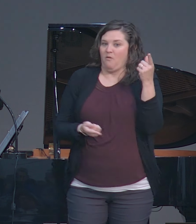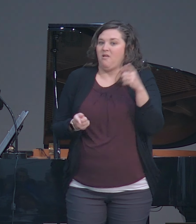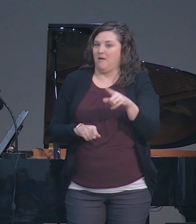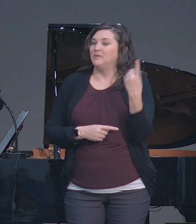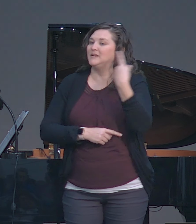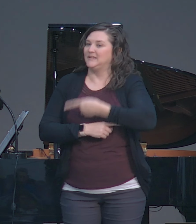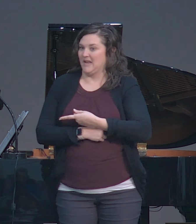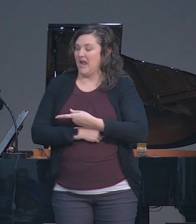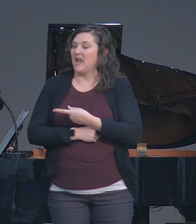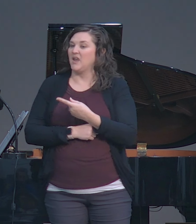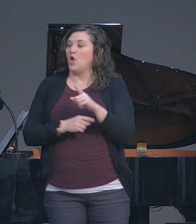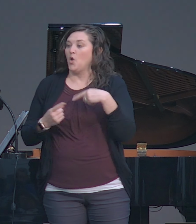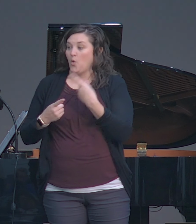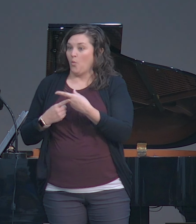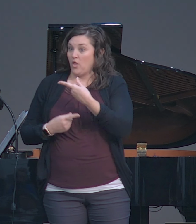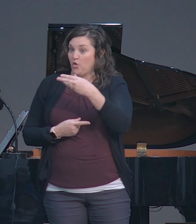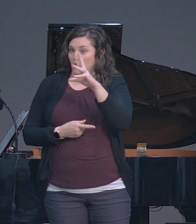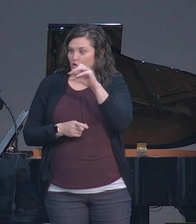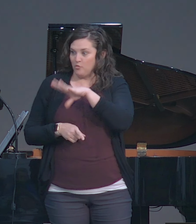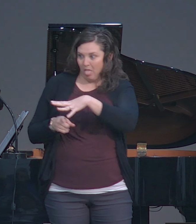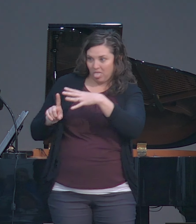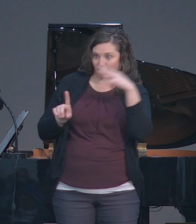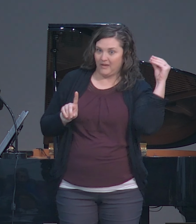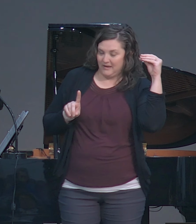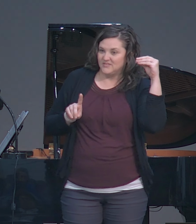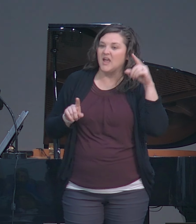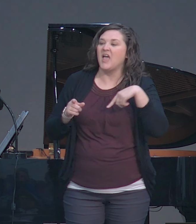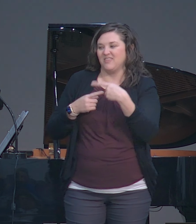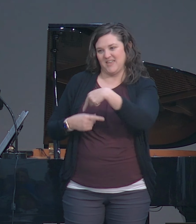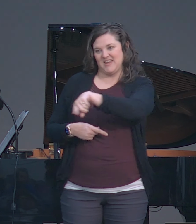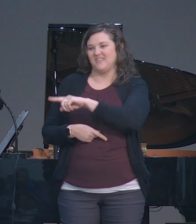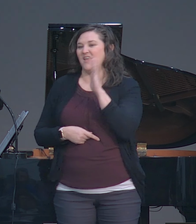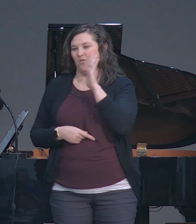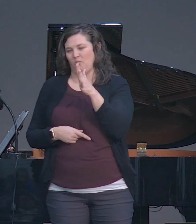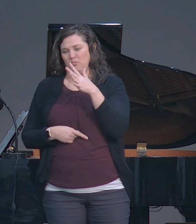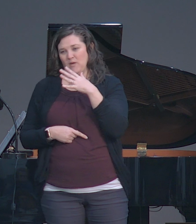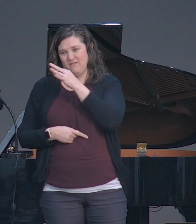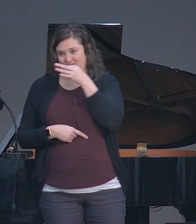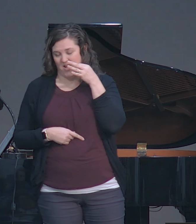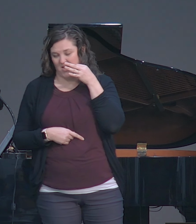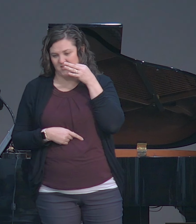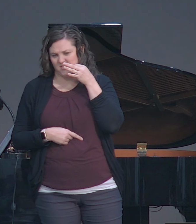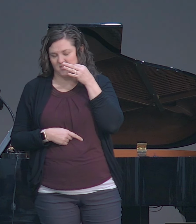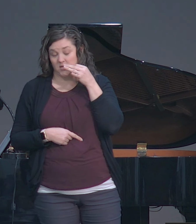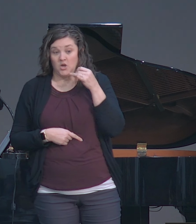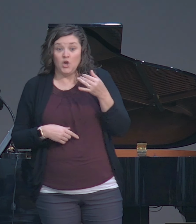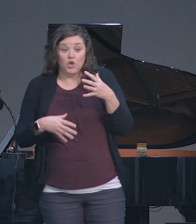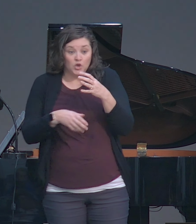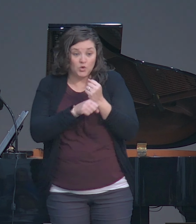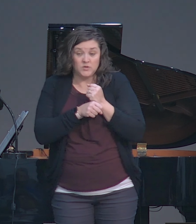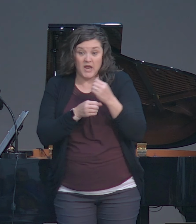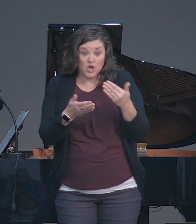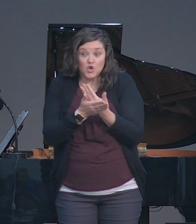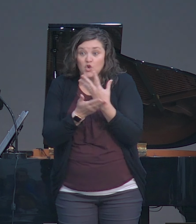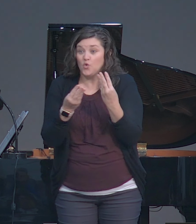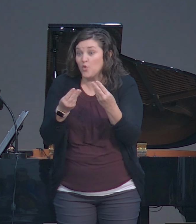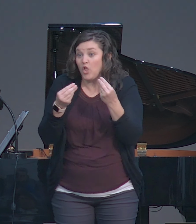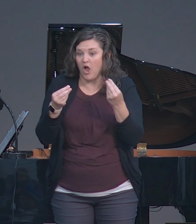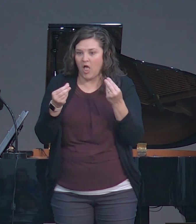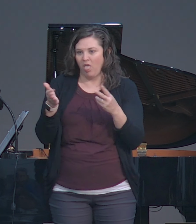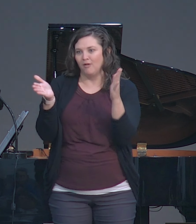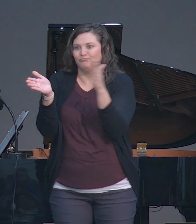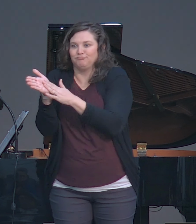they will fast. No one puts a piece of unshrunk cloth on an old garment, for the patch tears